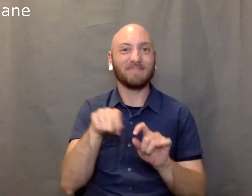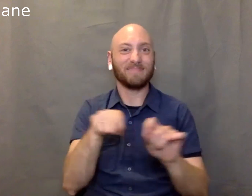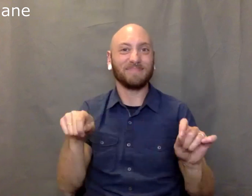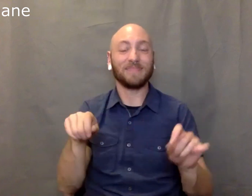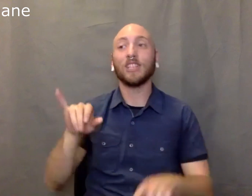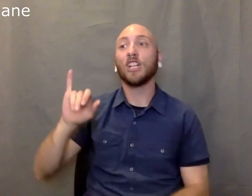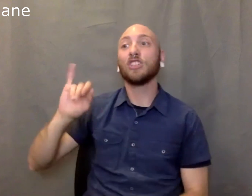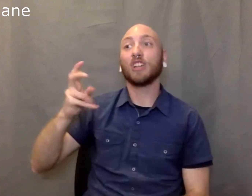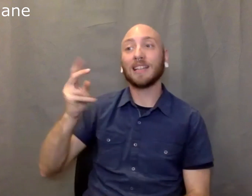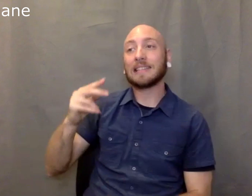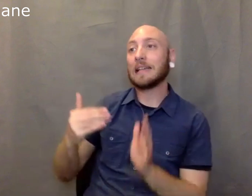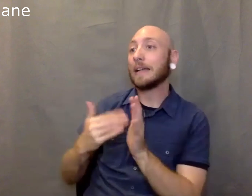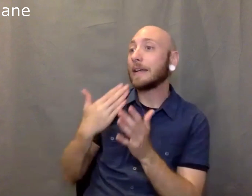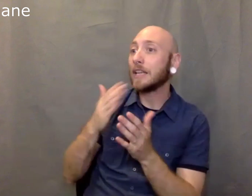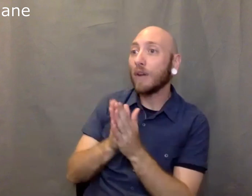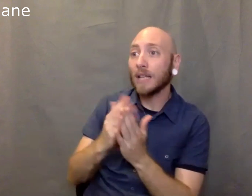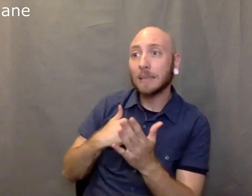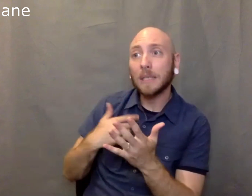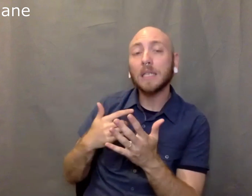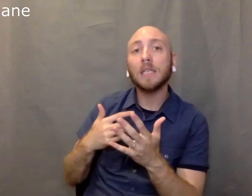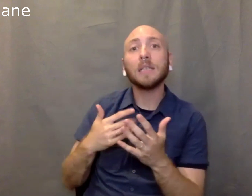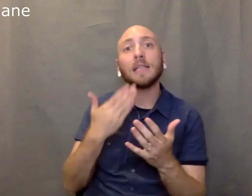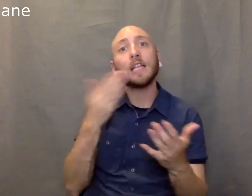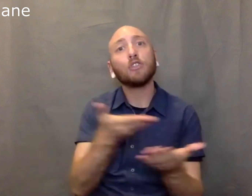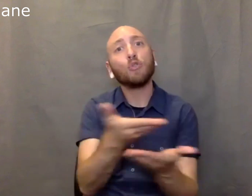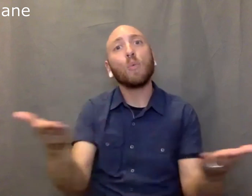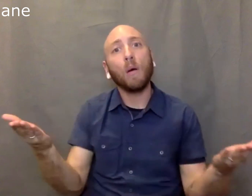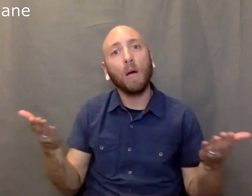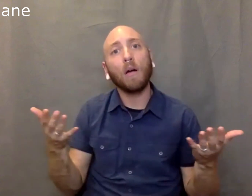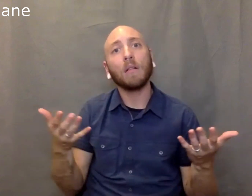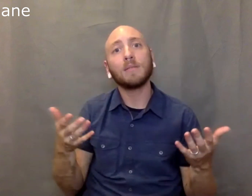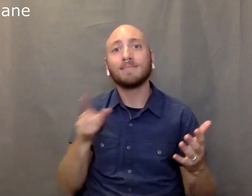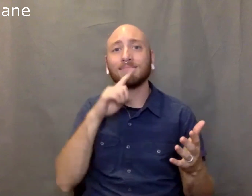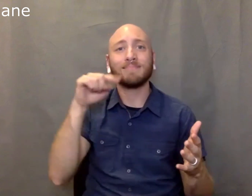so much for asking me to share. Thank you guys for having me here. This meeting is awesome. Thanks.